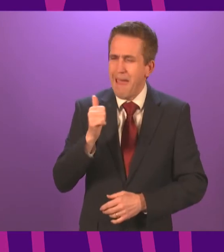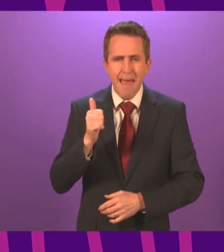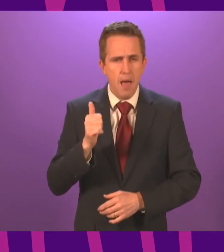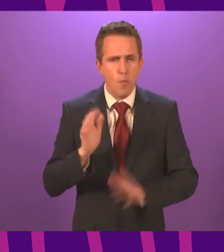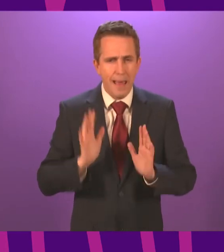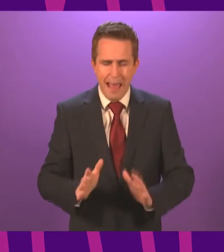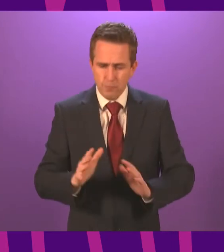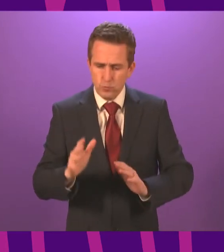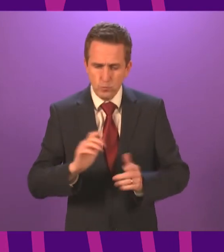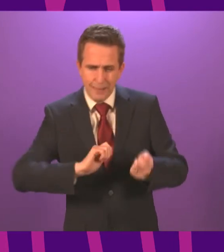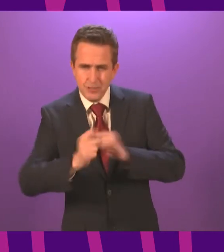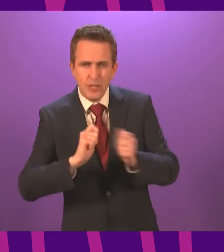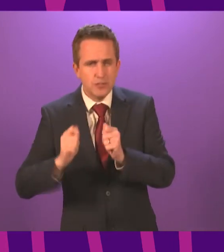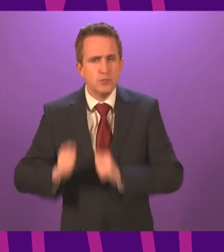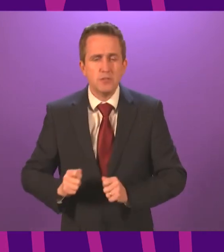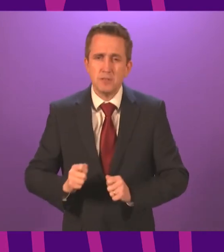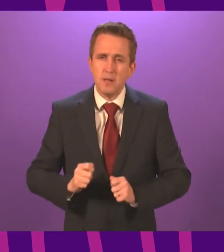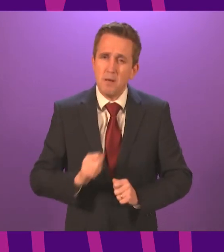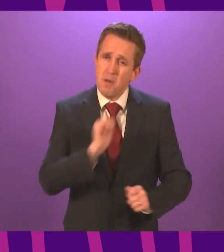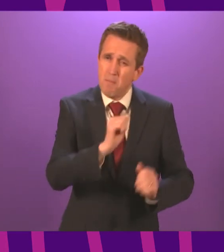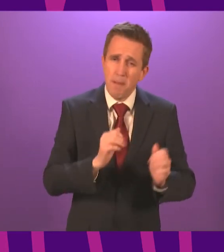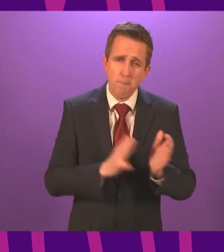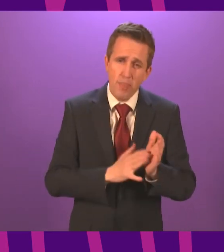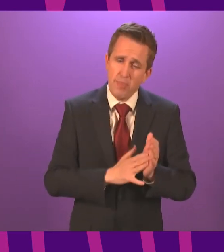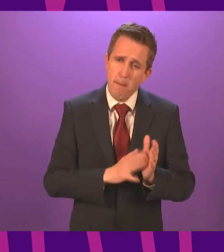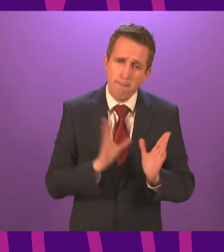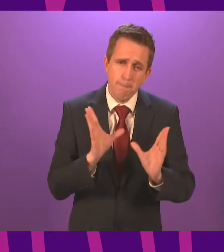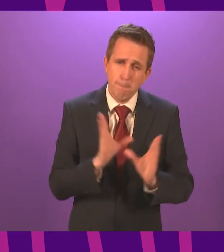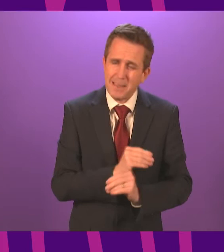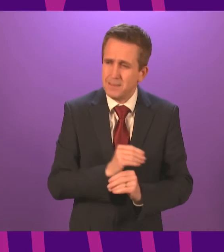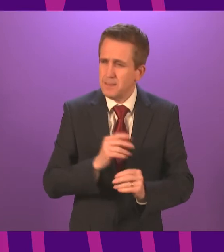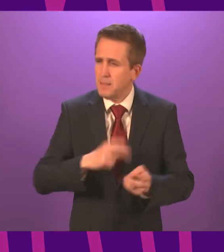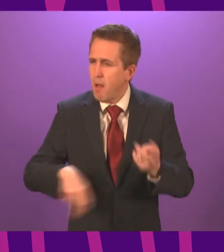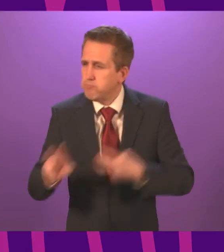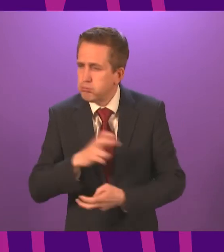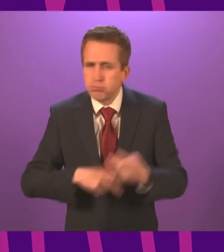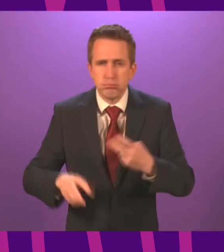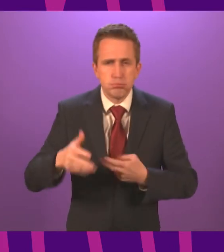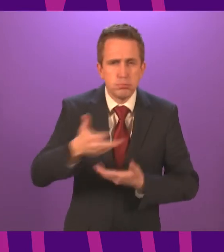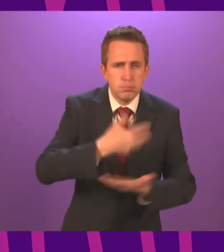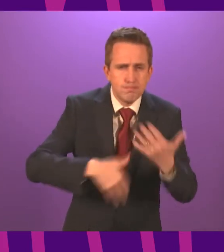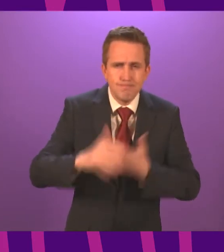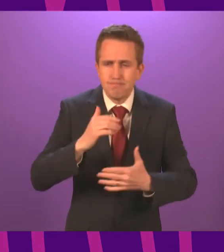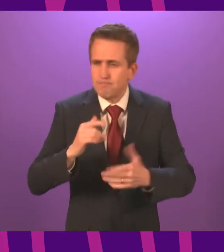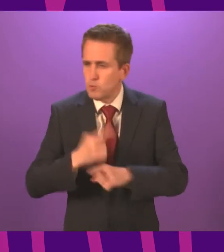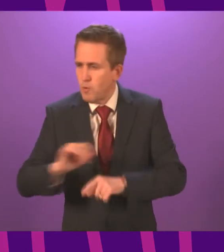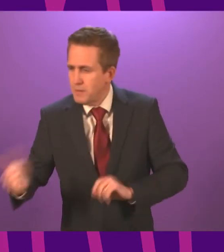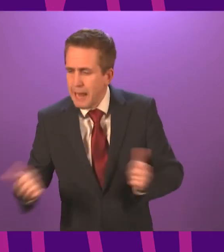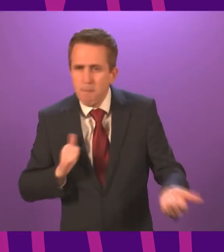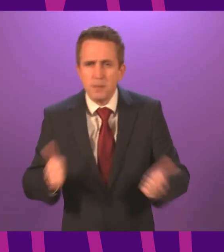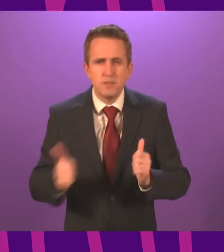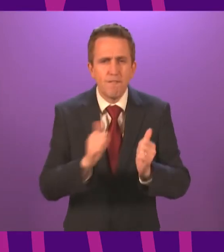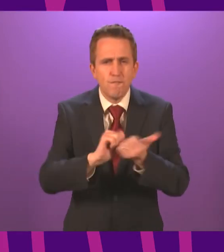this virus. However, she desperately misses the hustle and bustle of everyday life, talking to friends, neighbours and loved ones on